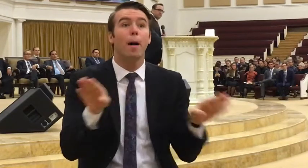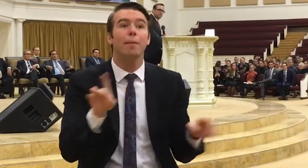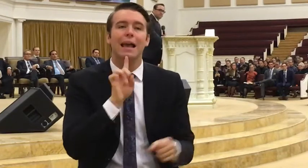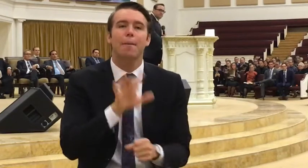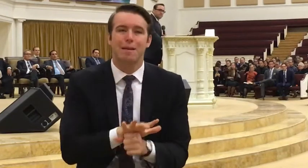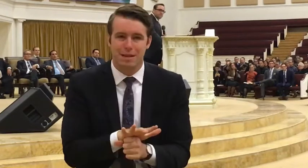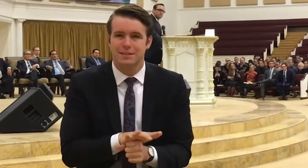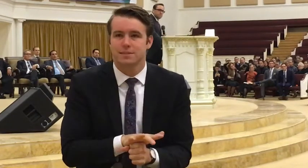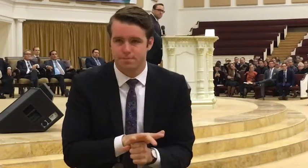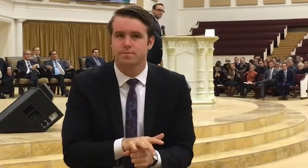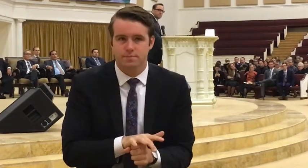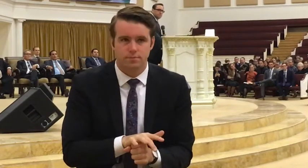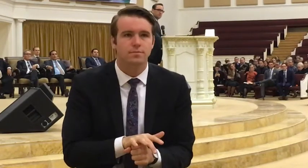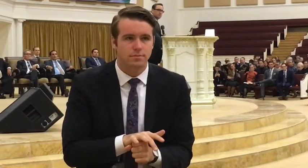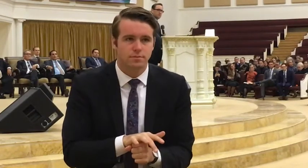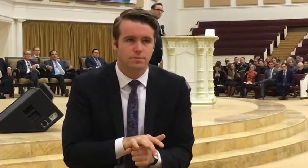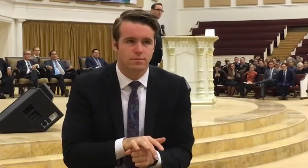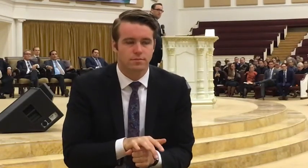commitment.